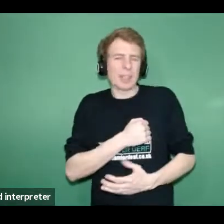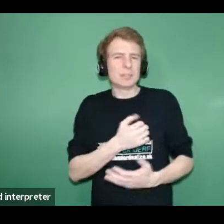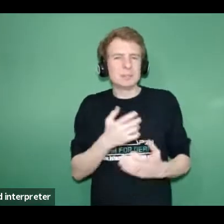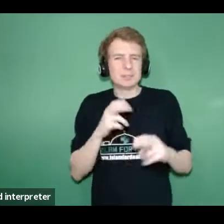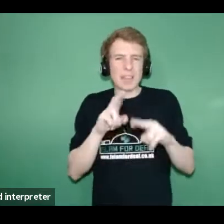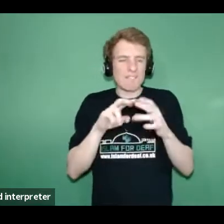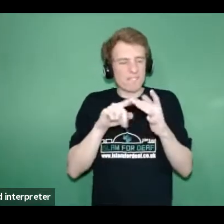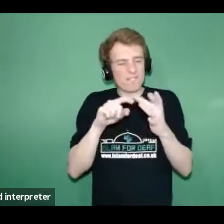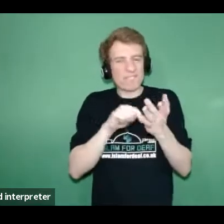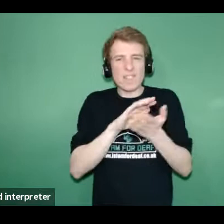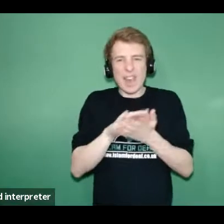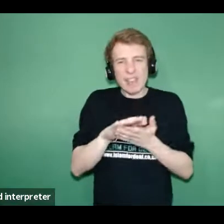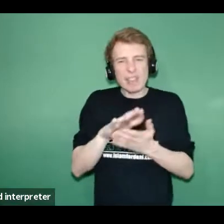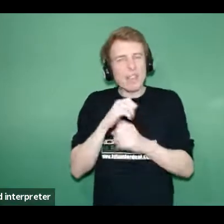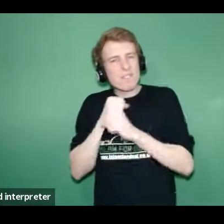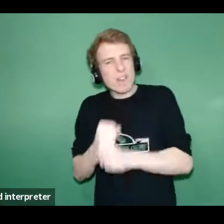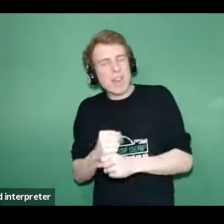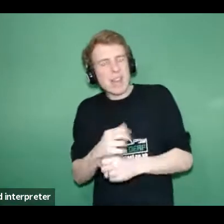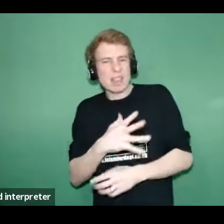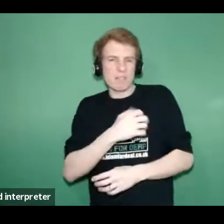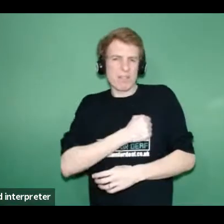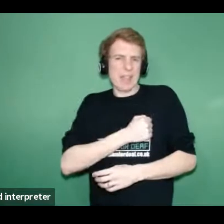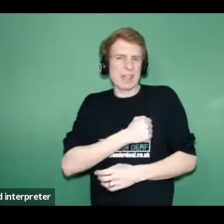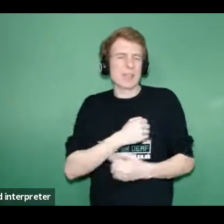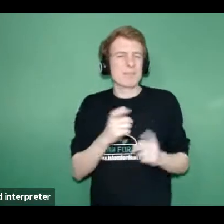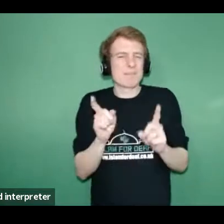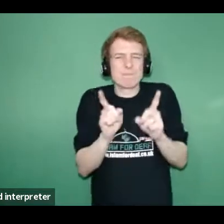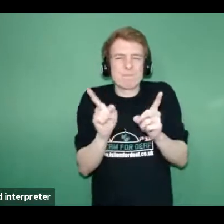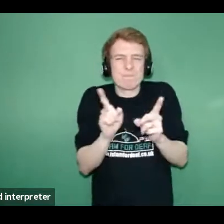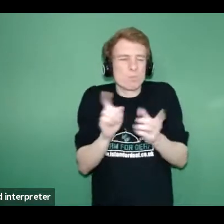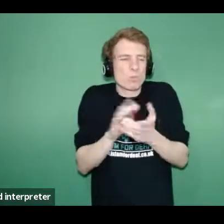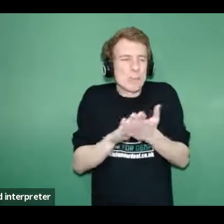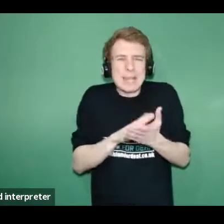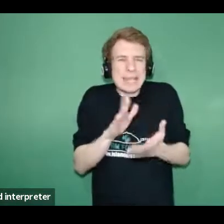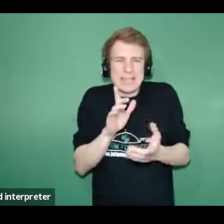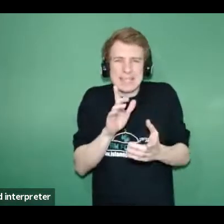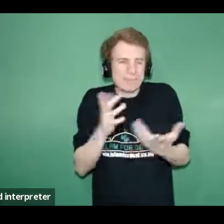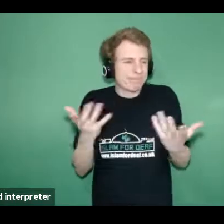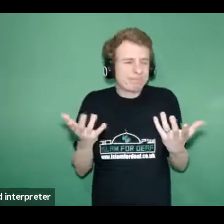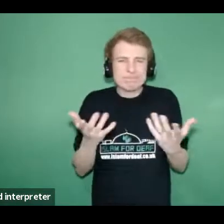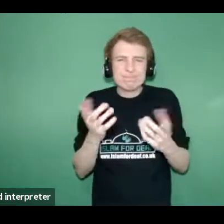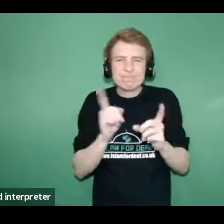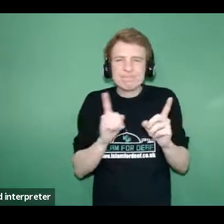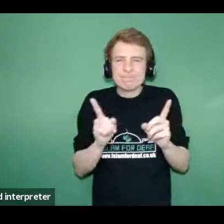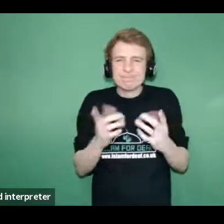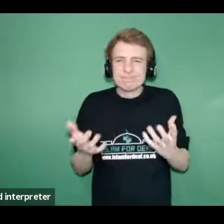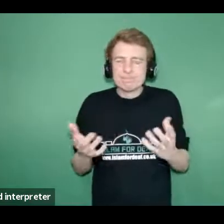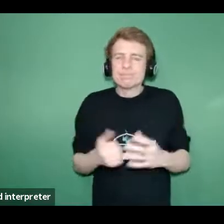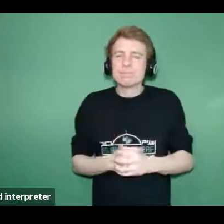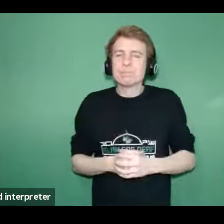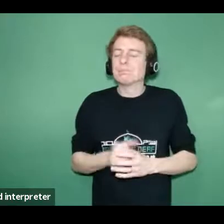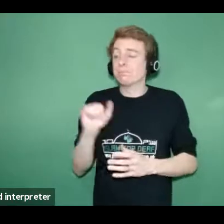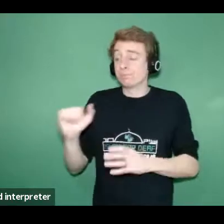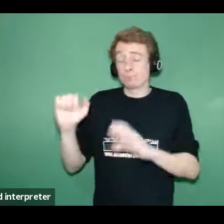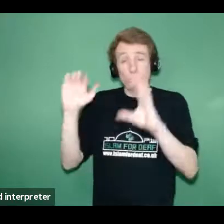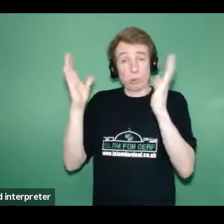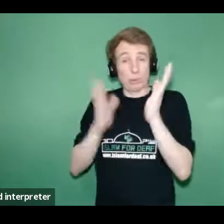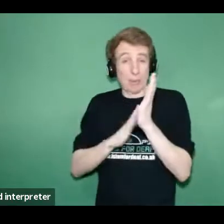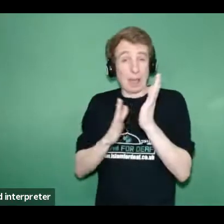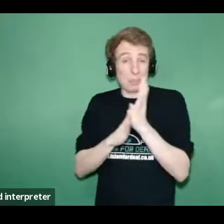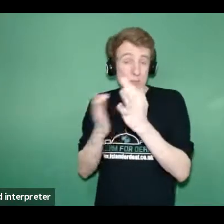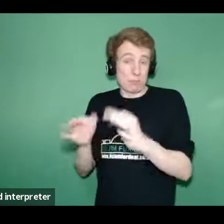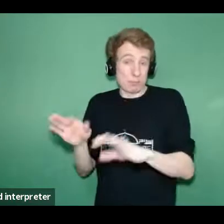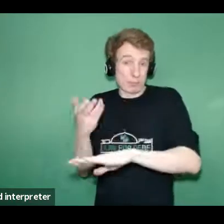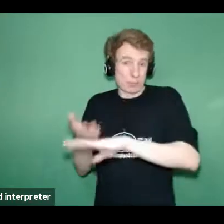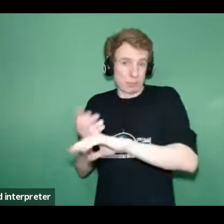this is as the Prophet, peace and blessings be upon him, himself taught us, and he said, indeed, faith is